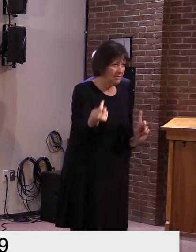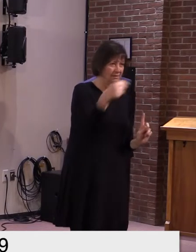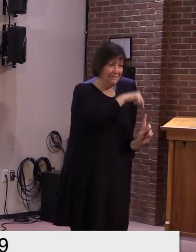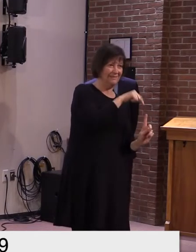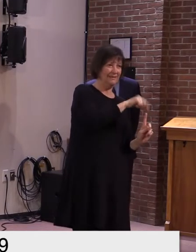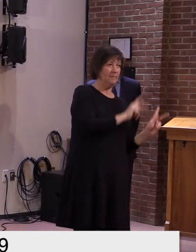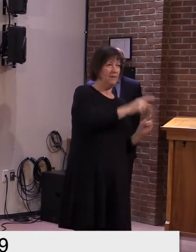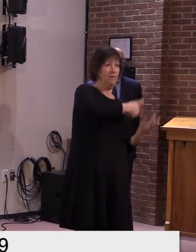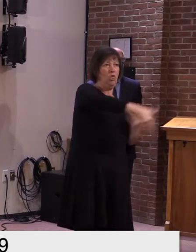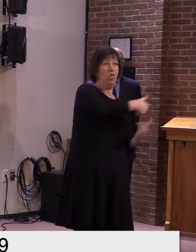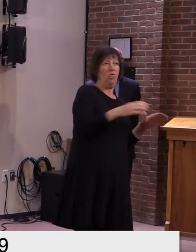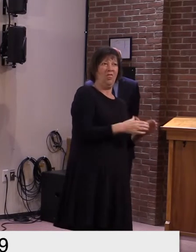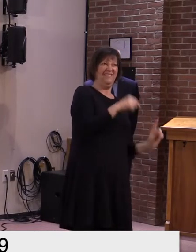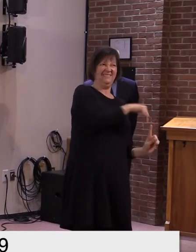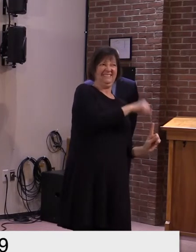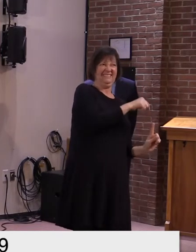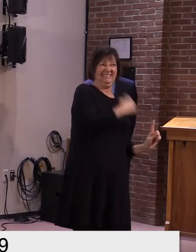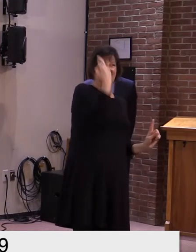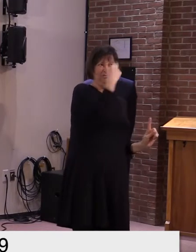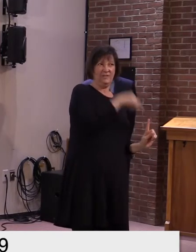the most spread?